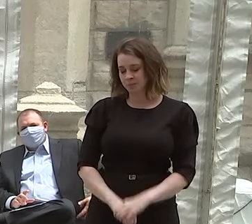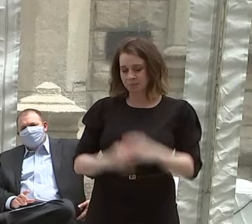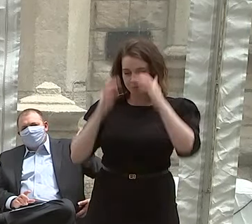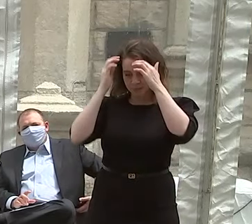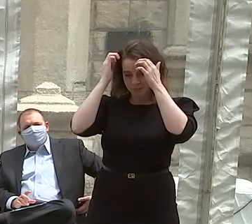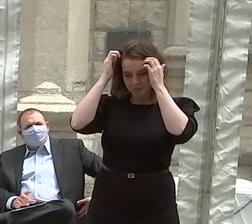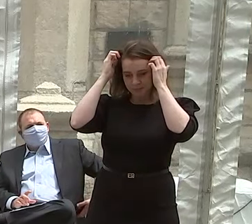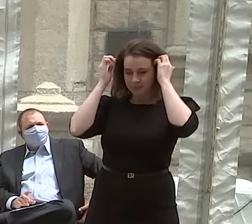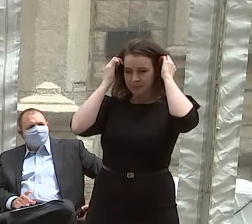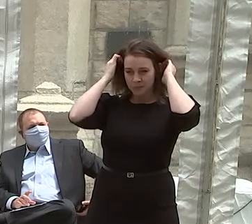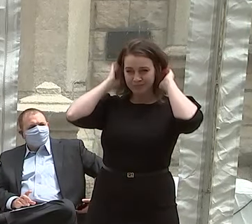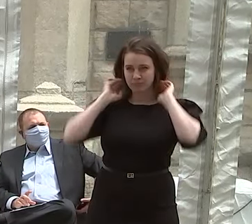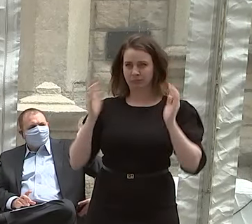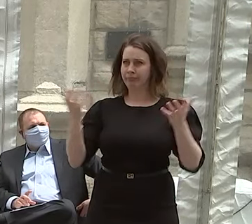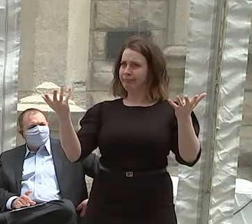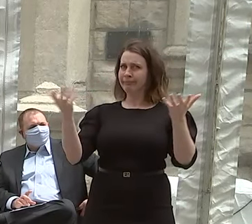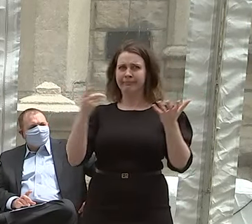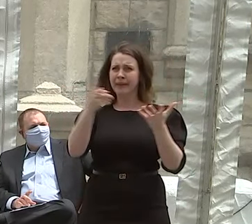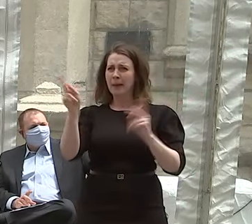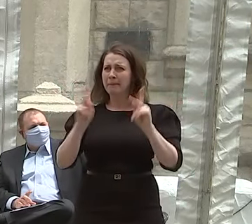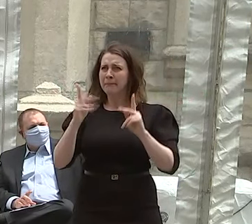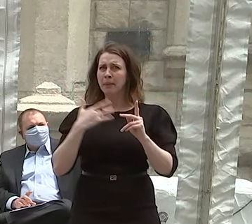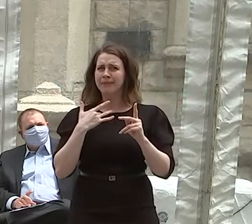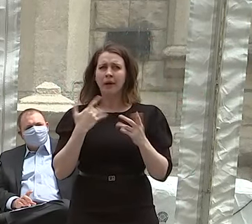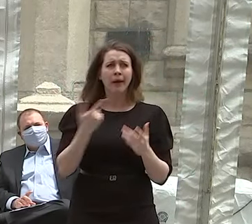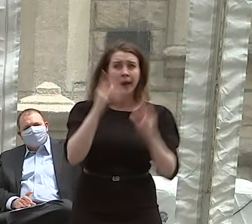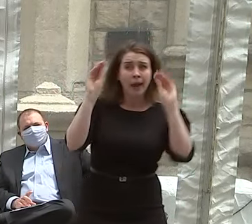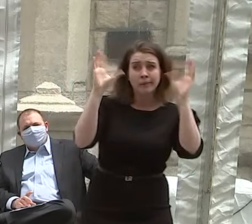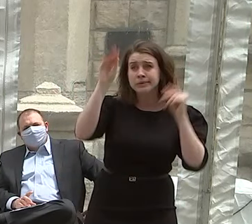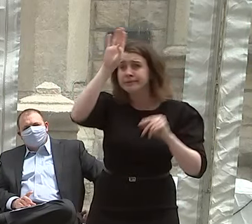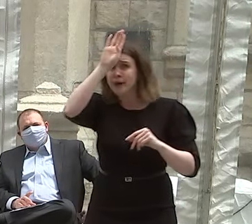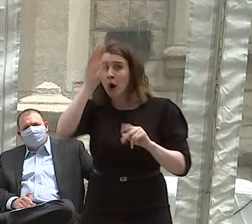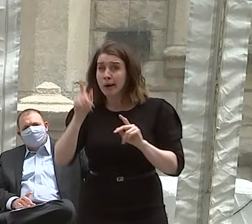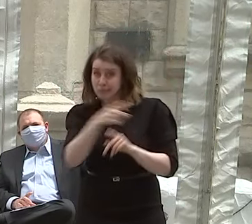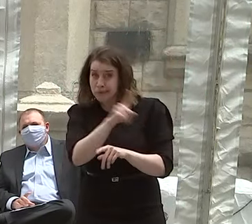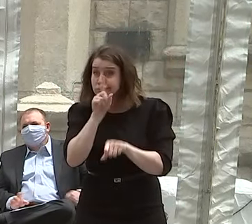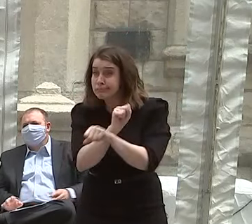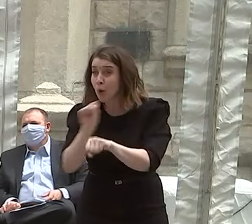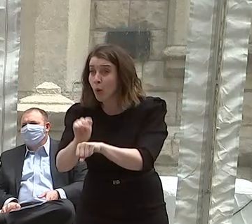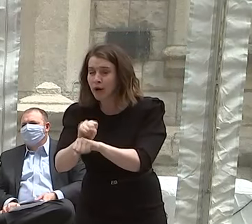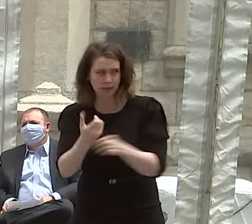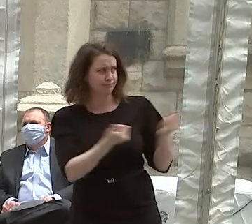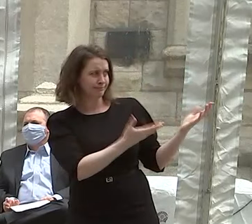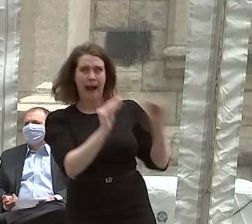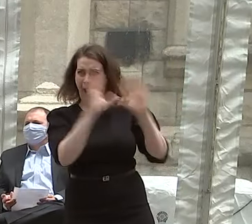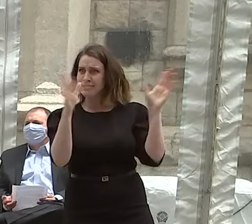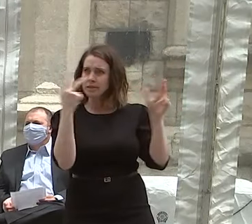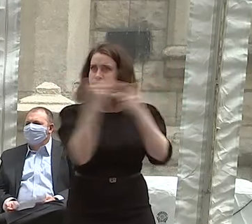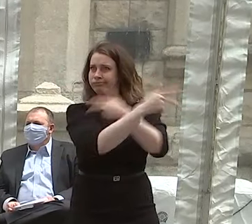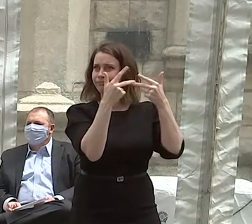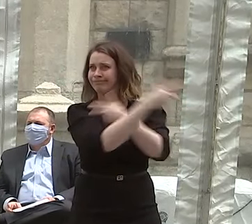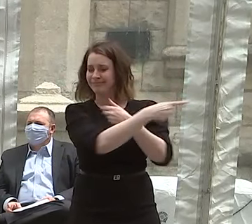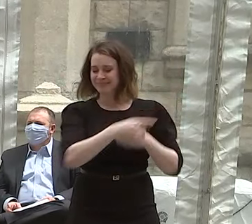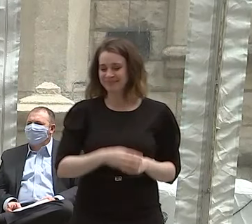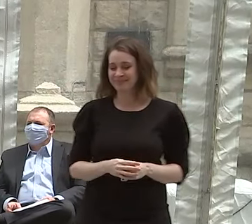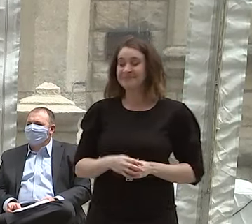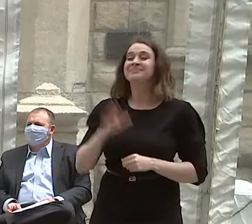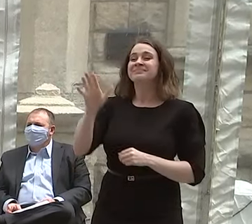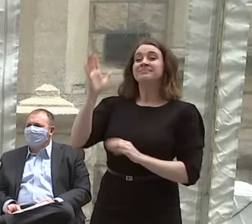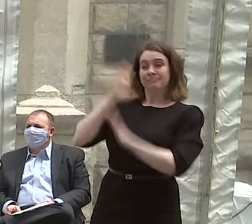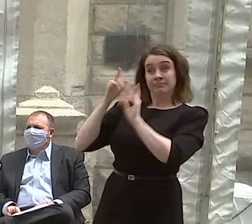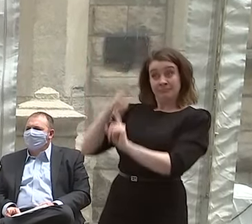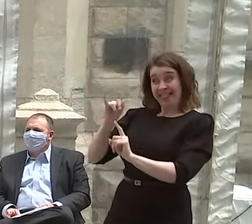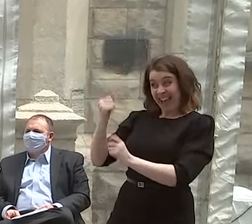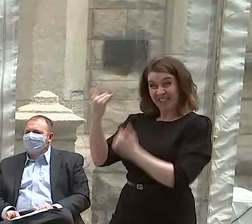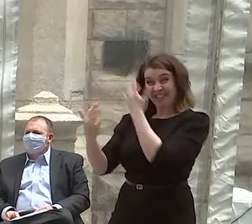And who says our first responders aren't working hard every day? They're out there. Let me go back. That fire decimated